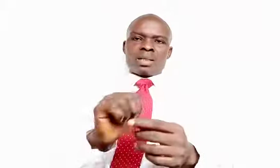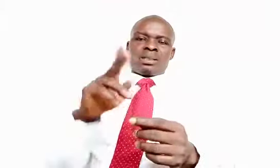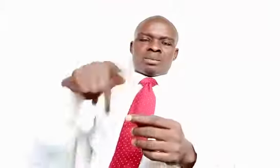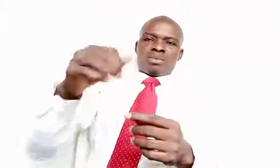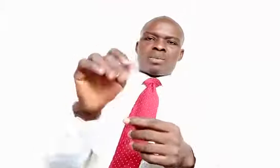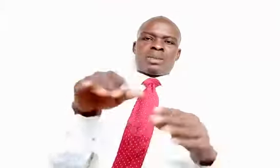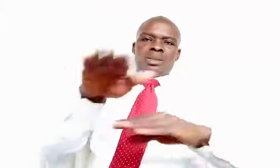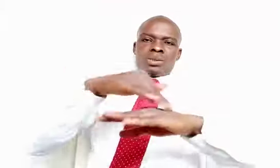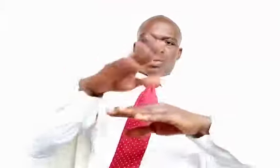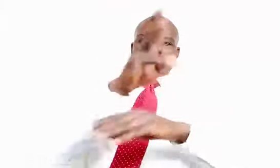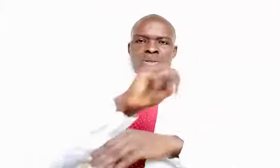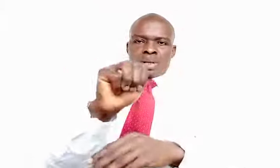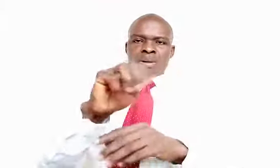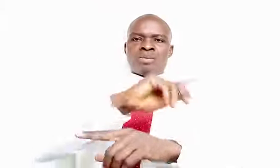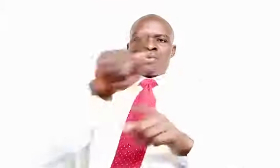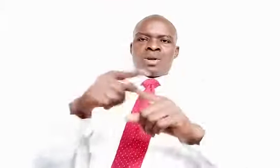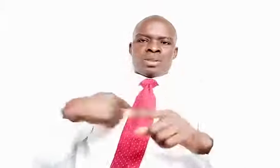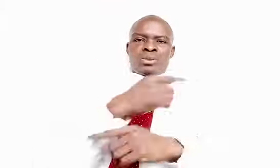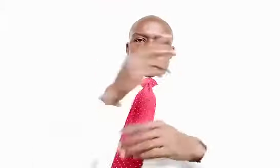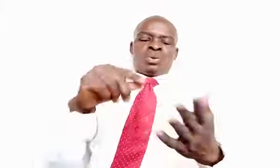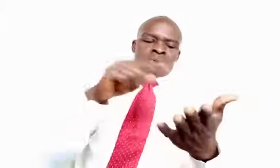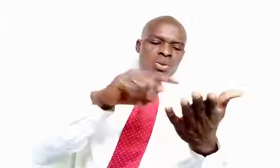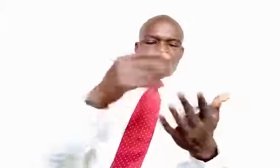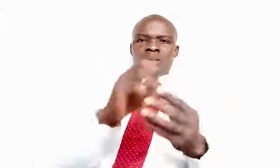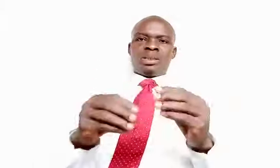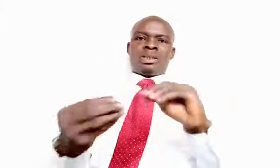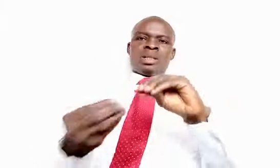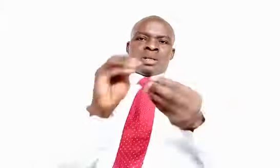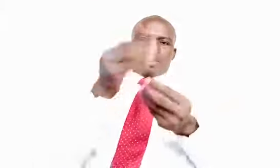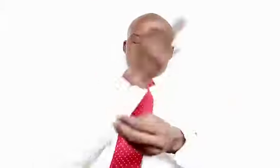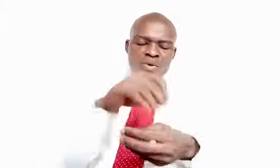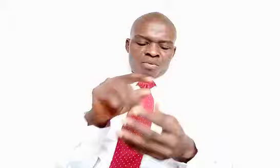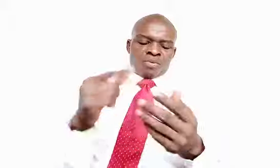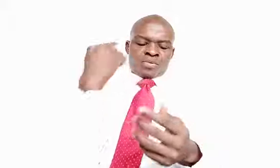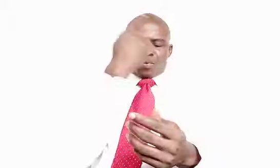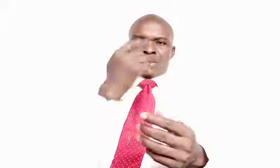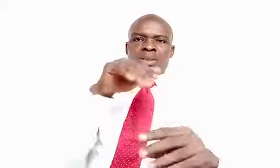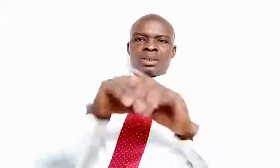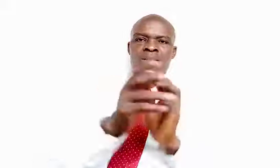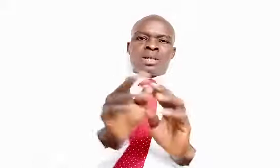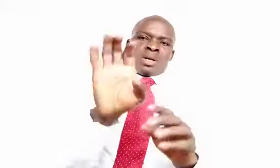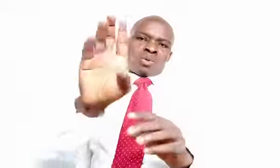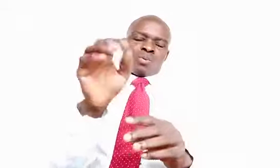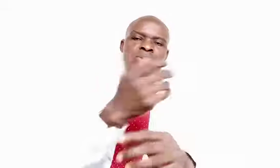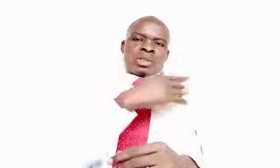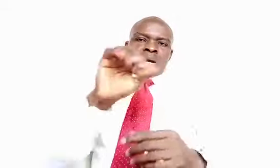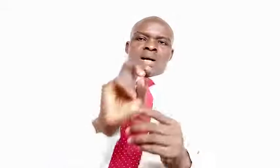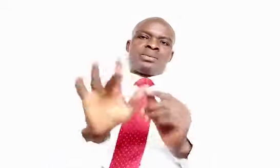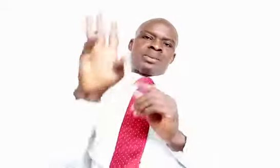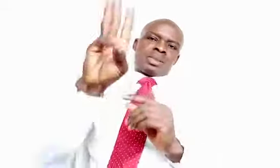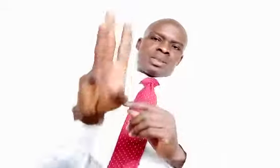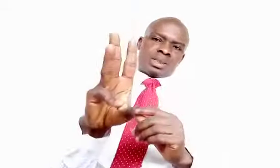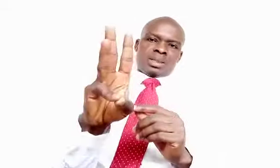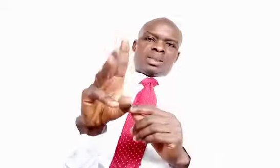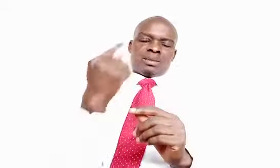When you count the number of faces in a cuboid, cuboid has 6 faces. What of